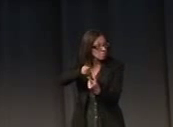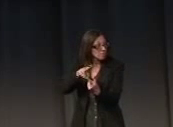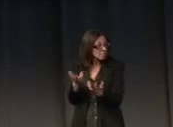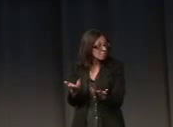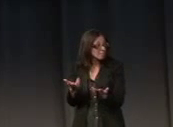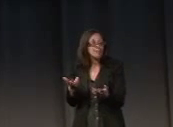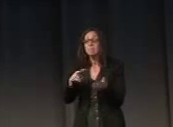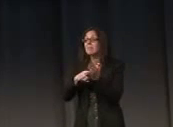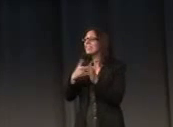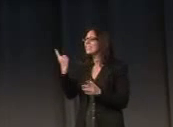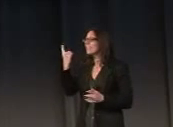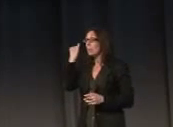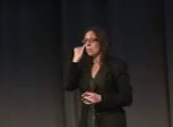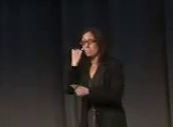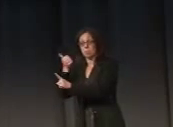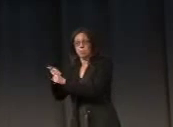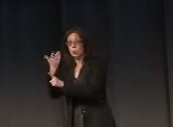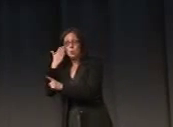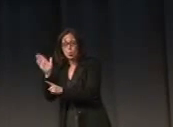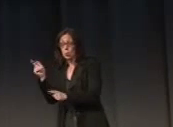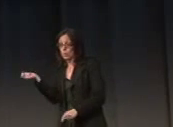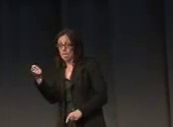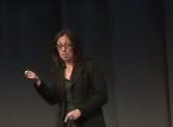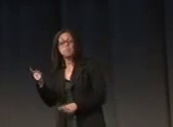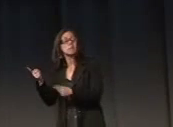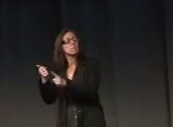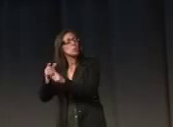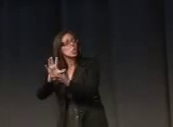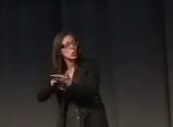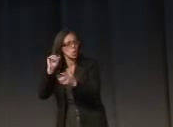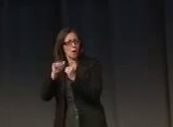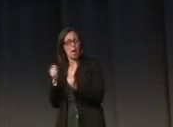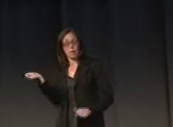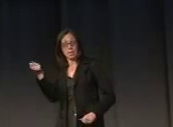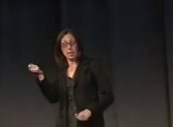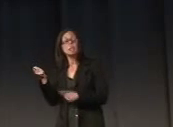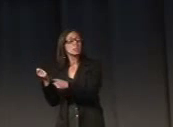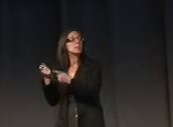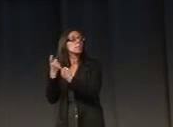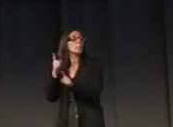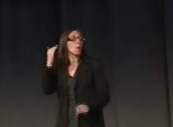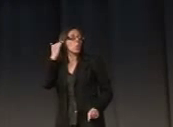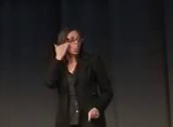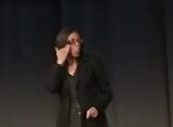didn't know what tennis is and learns how to play then knows what it is.